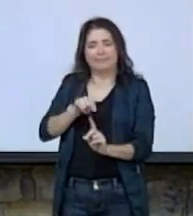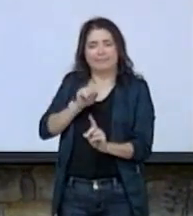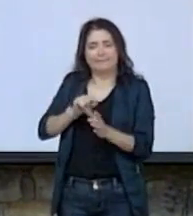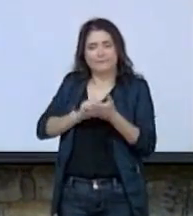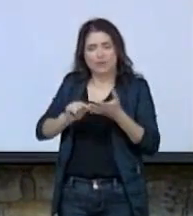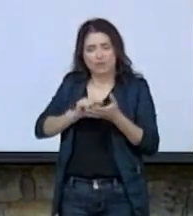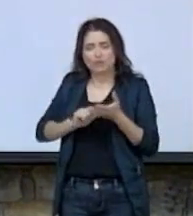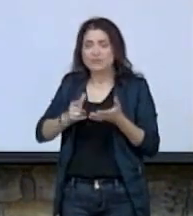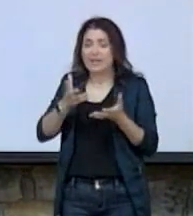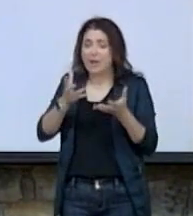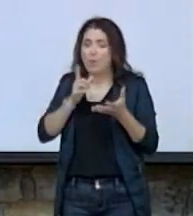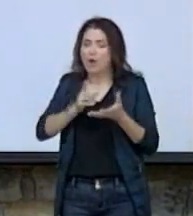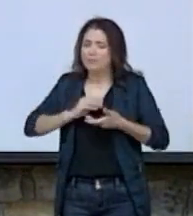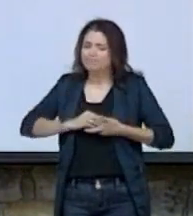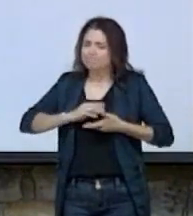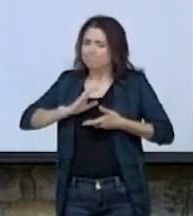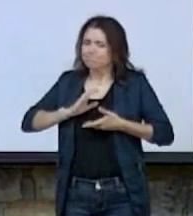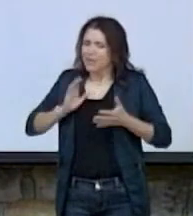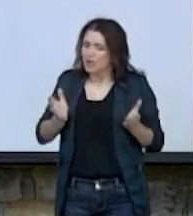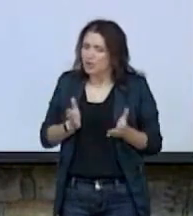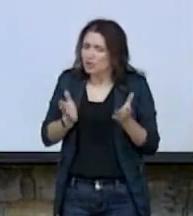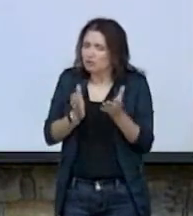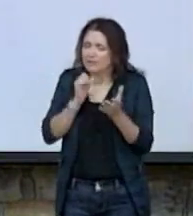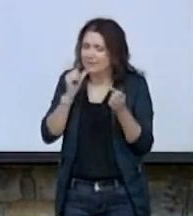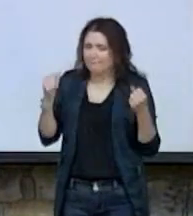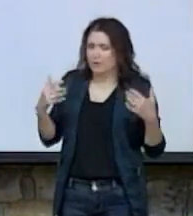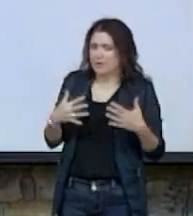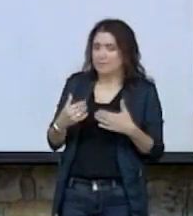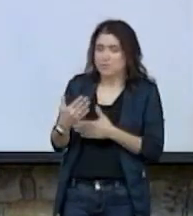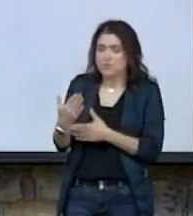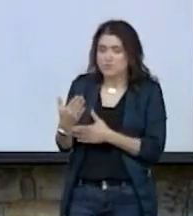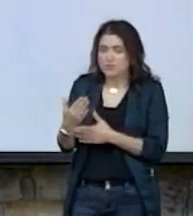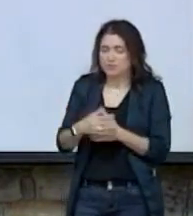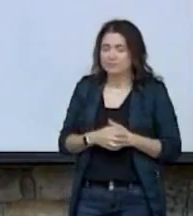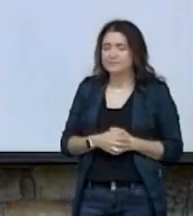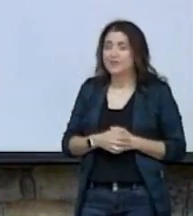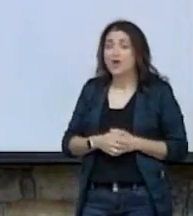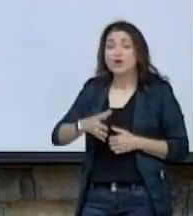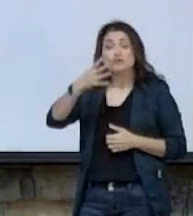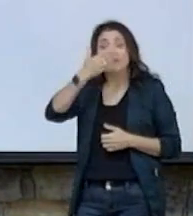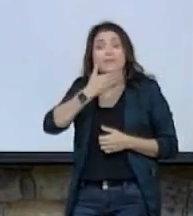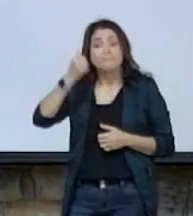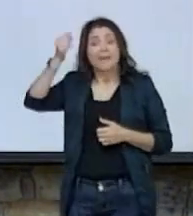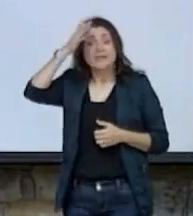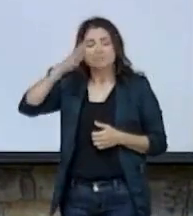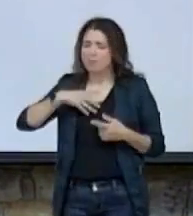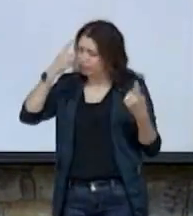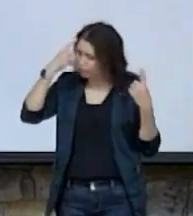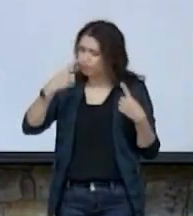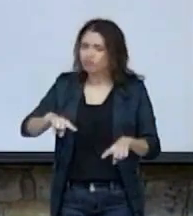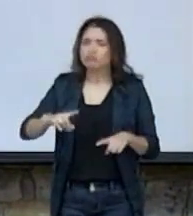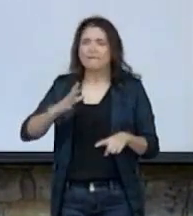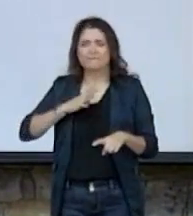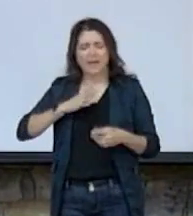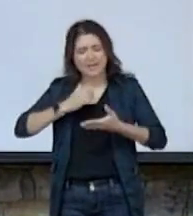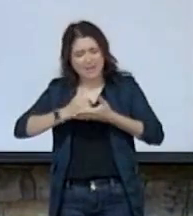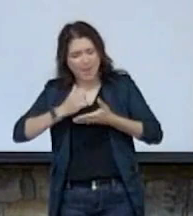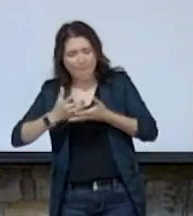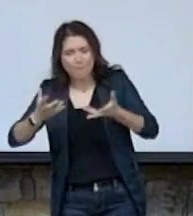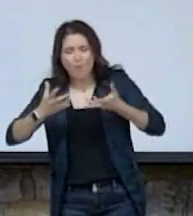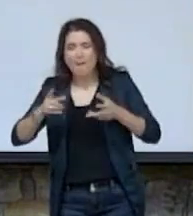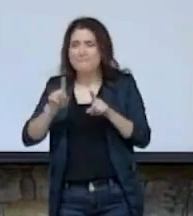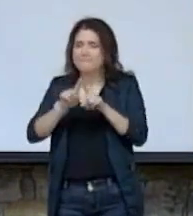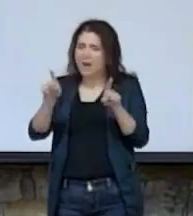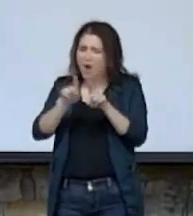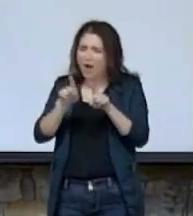want her to be encouraged and not to be afraid this morning. So the best man agrees. He wants to be helpful, but he's also